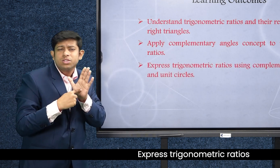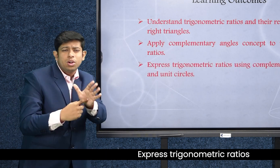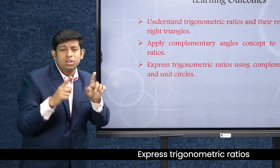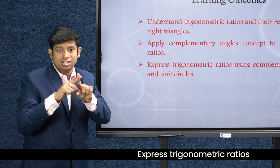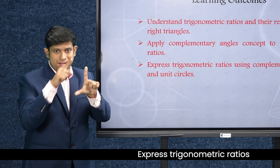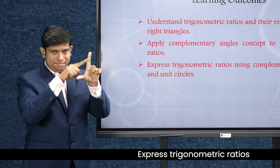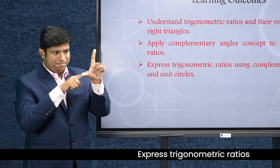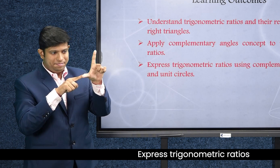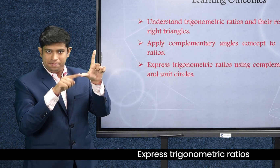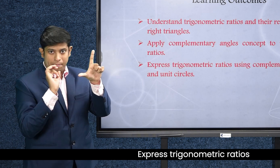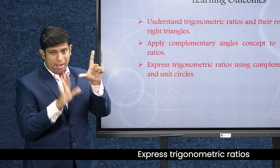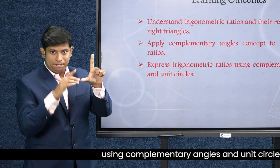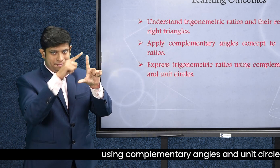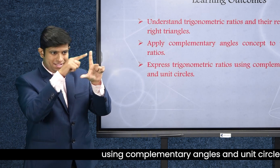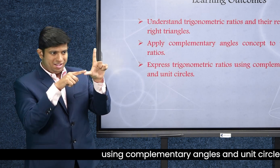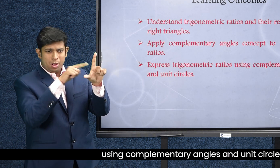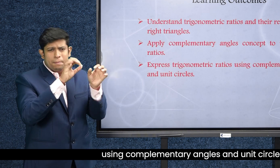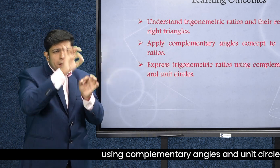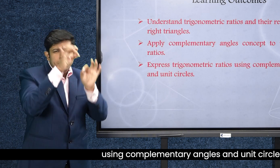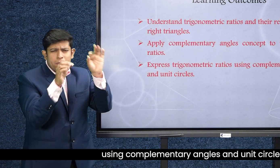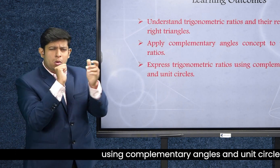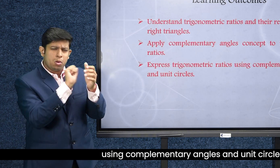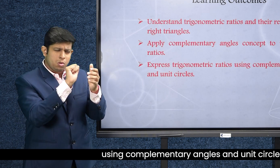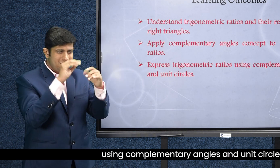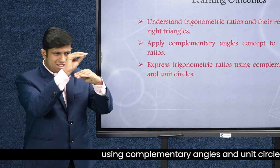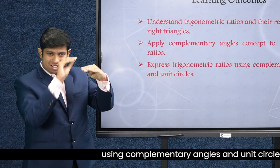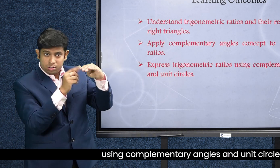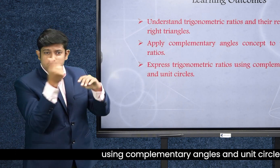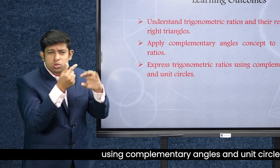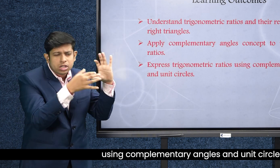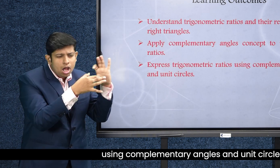Express trigonometric ratios using complementary angles and unit circles.